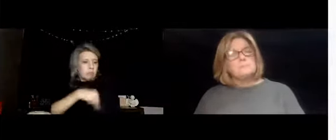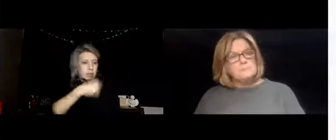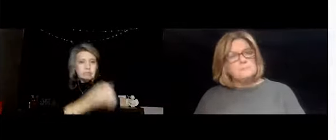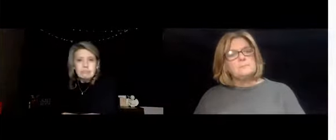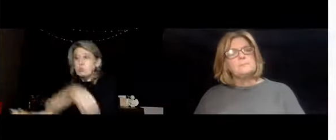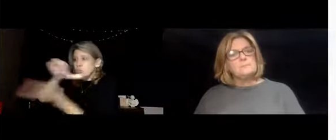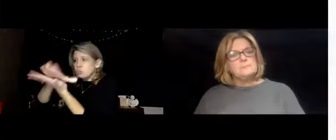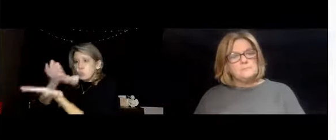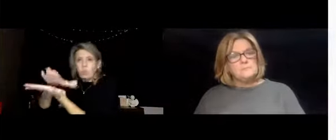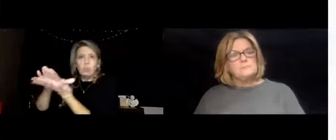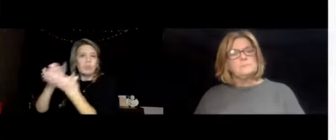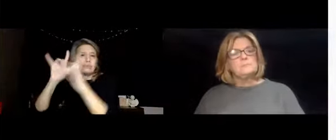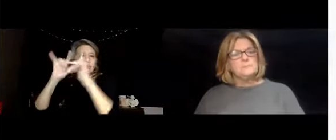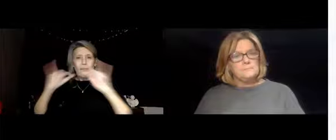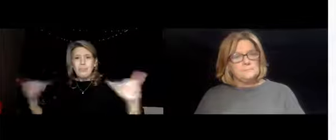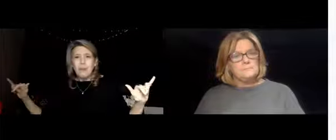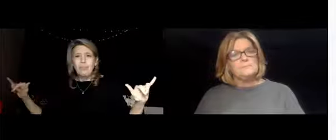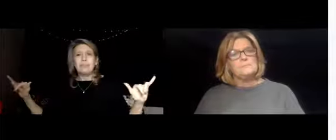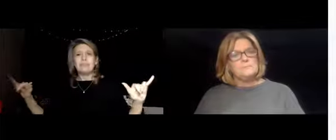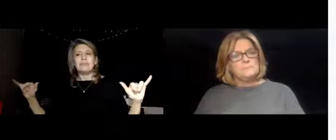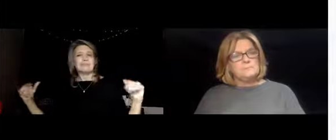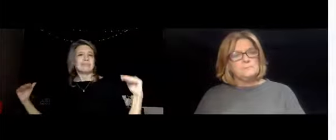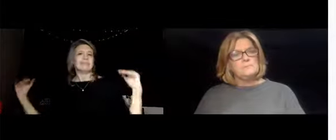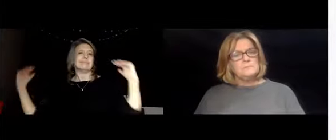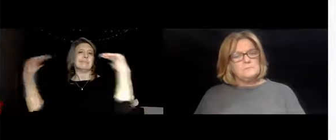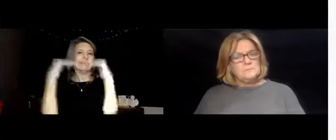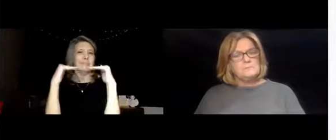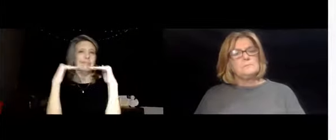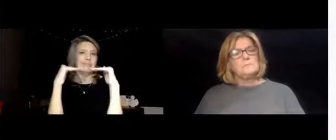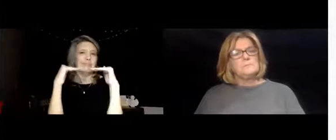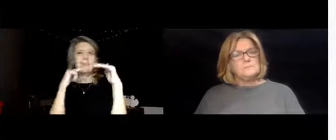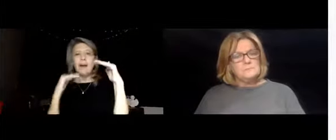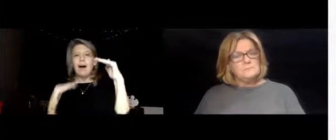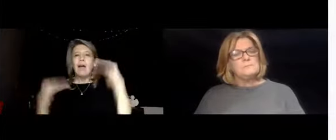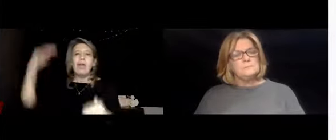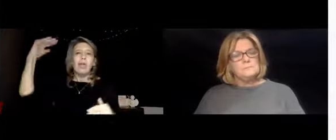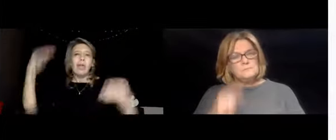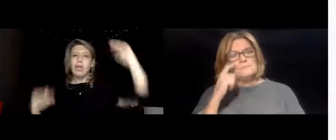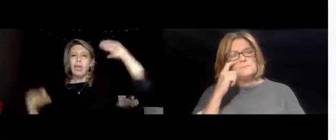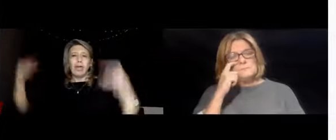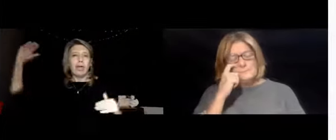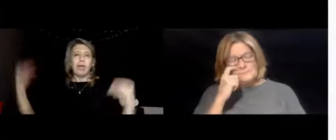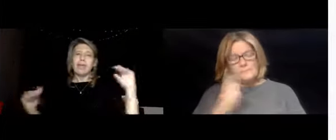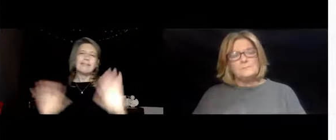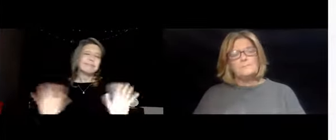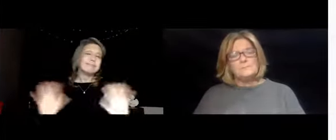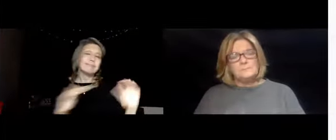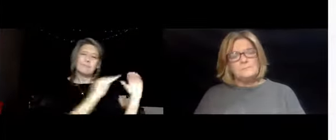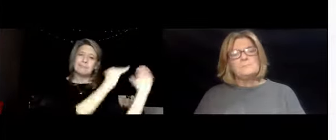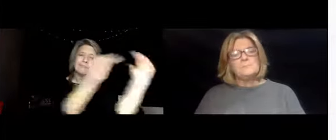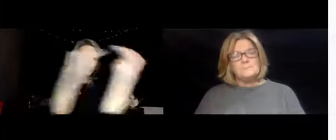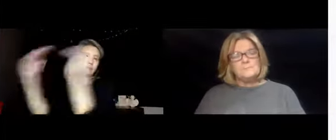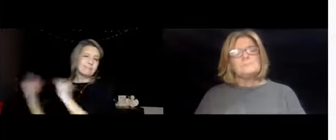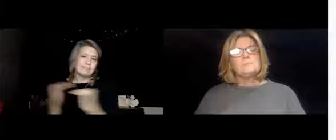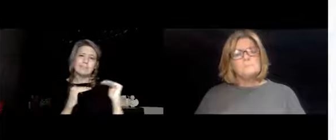and let them know. It doesn't matter. It's the same thing as going to a hospital or any other setting. It's not one is more